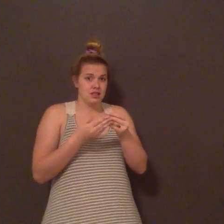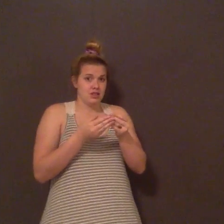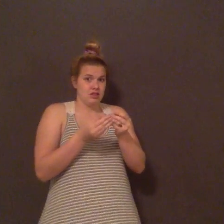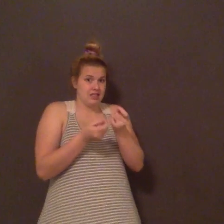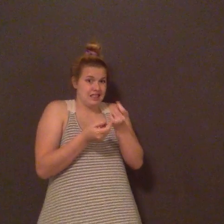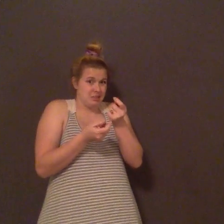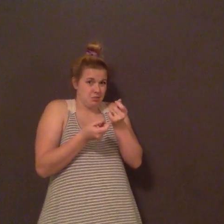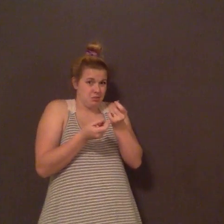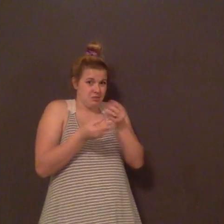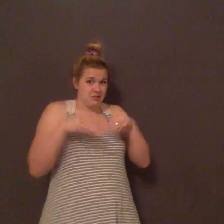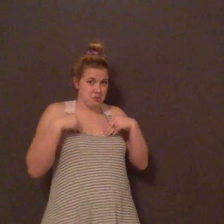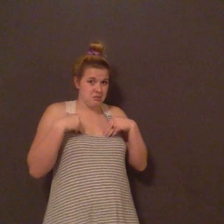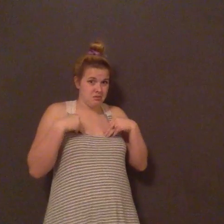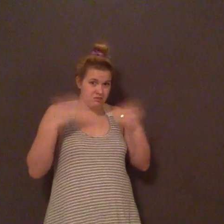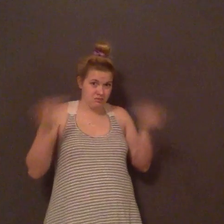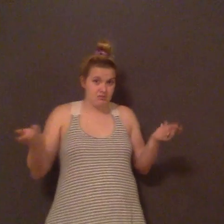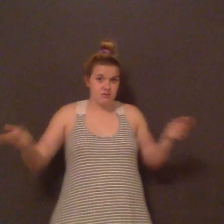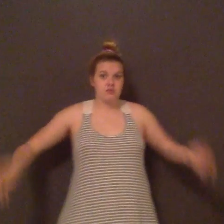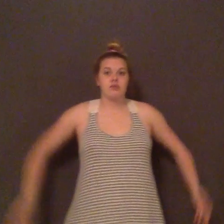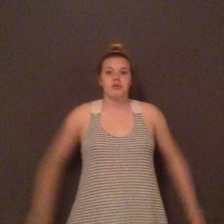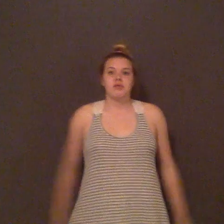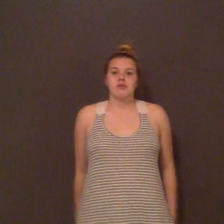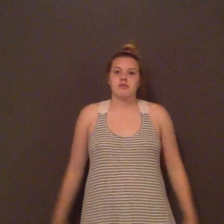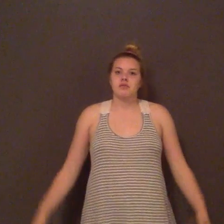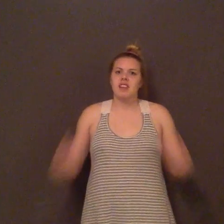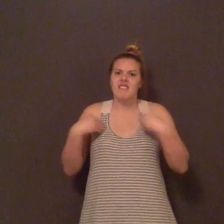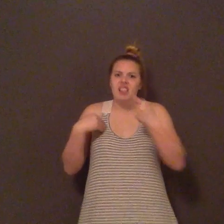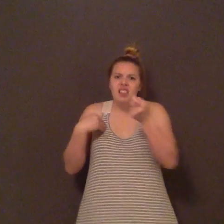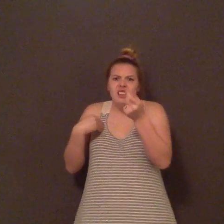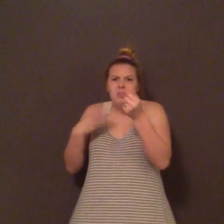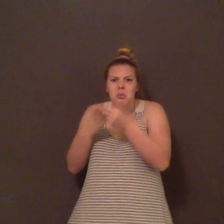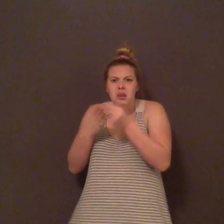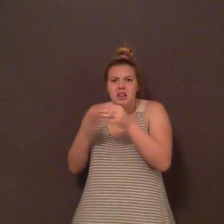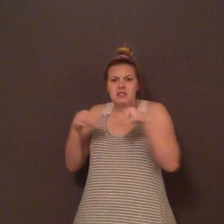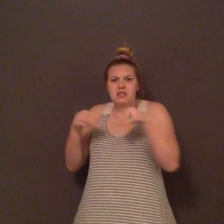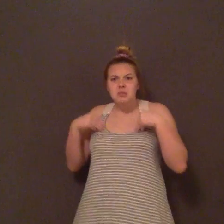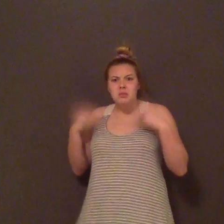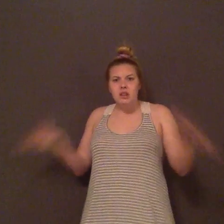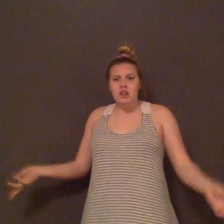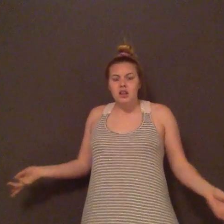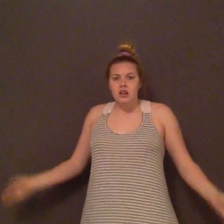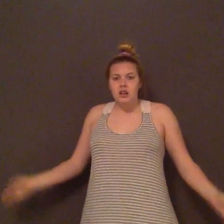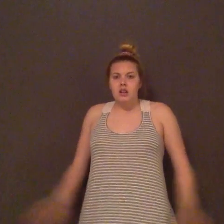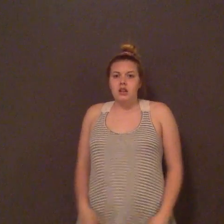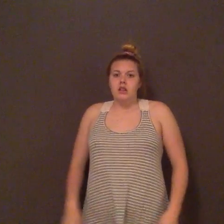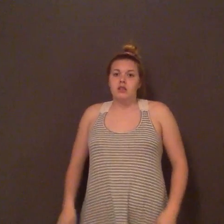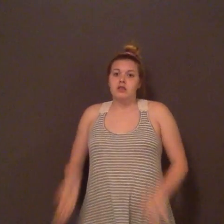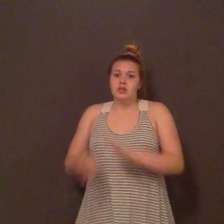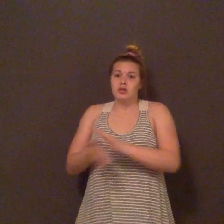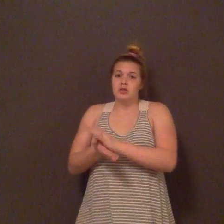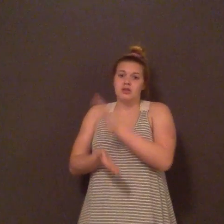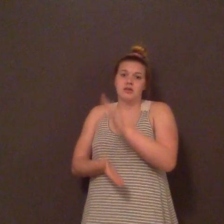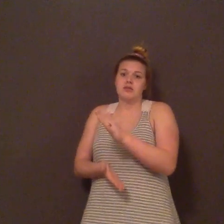right? Yes, sir, I'll be there. I should get a cut of this, Mr. Jameson. And the university will be indebted to you for your